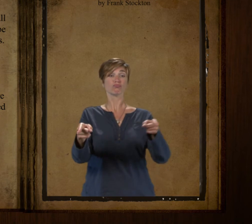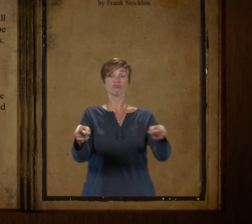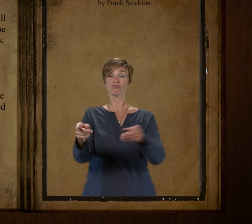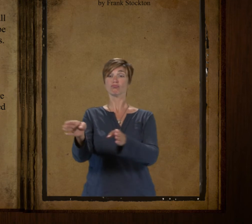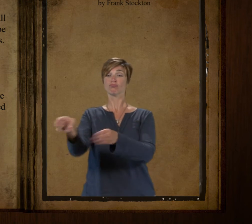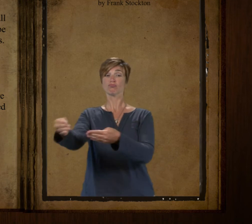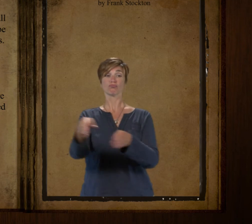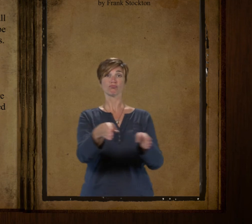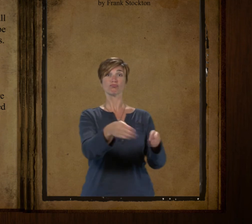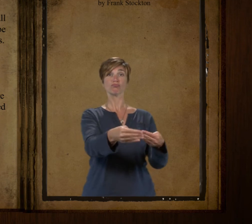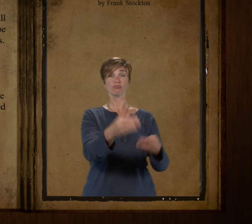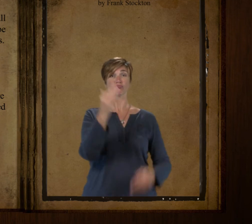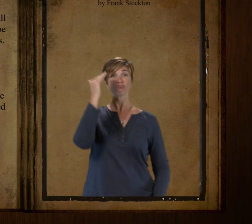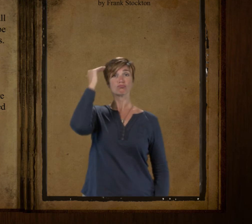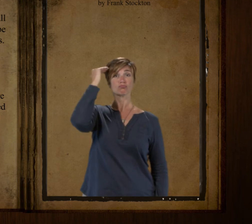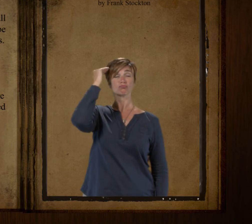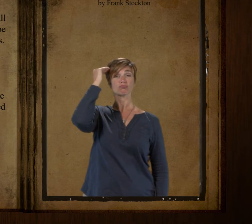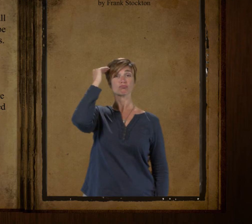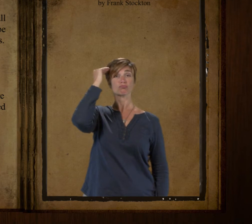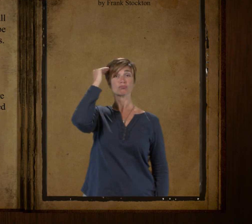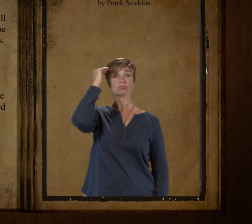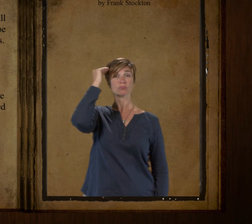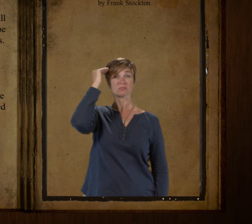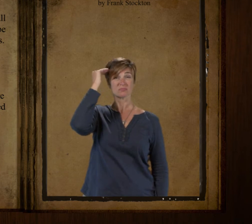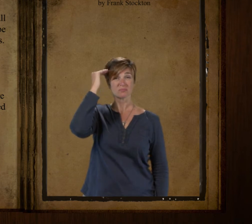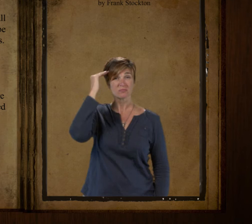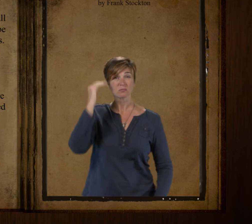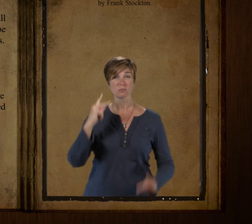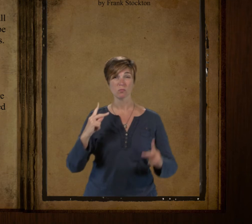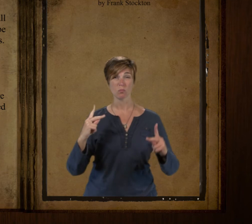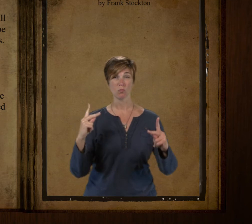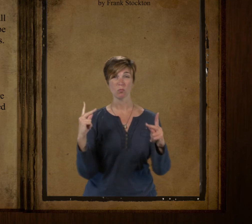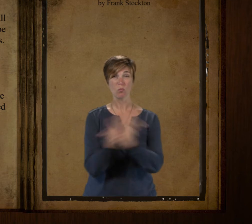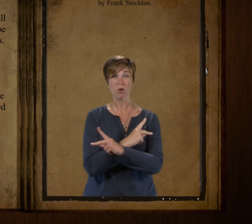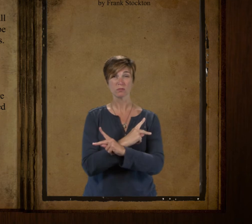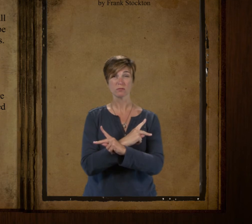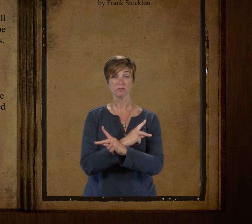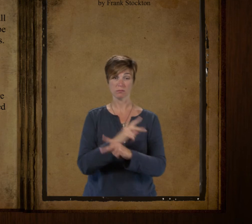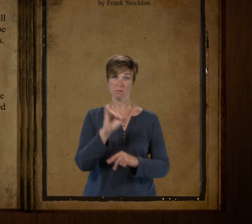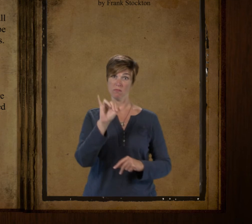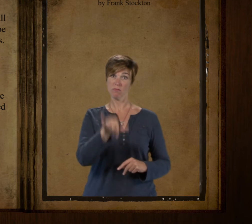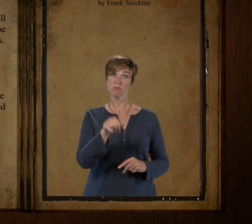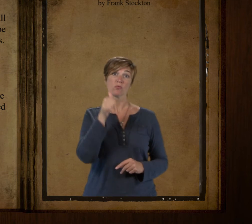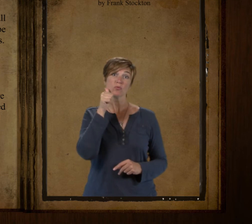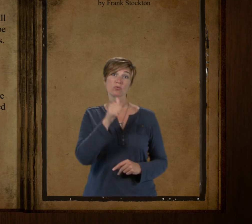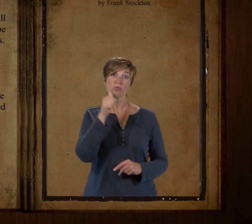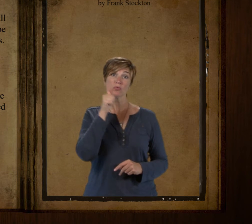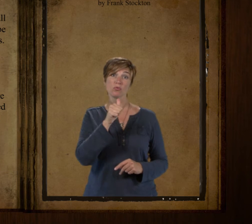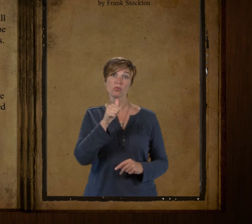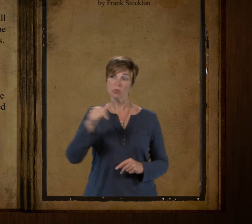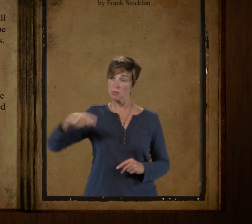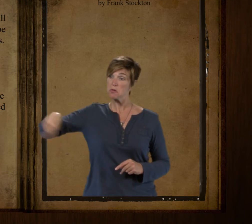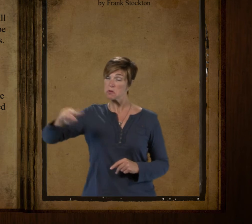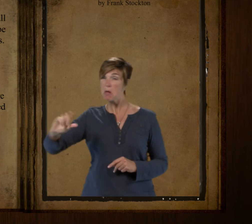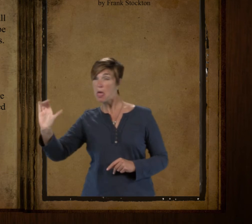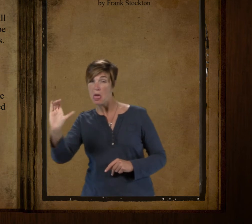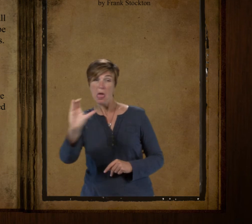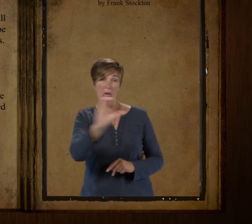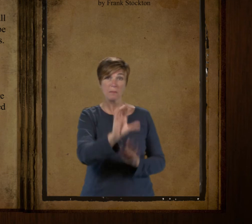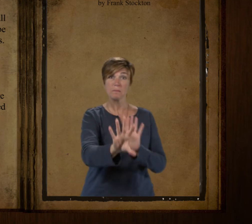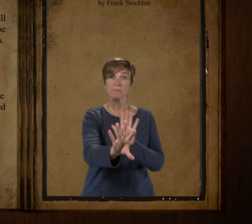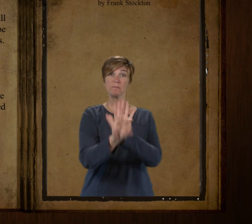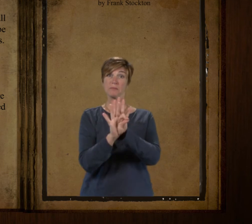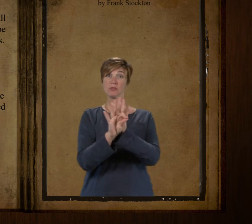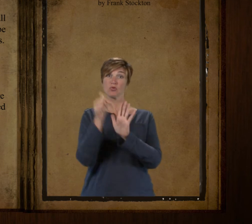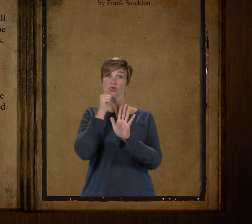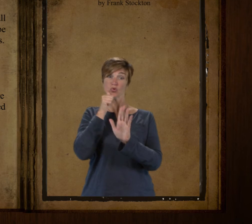And not only did she know in which room stood the lady ready to emerge, all blushing and radiant, should her